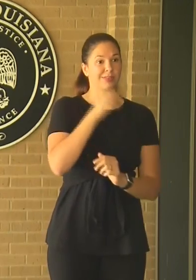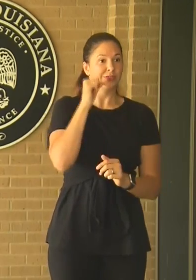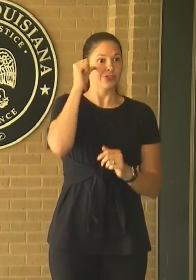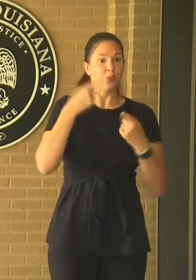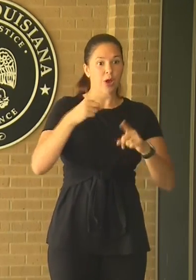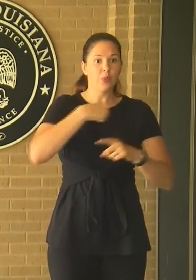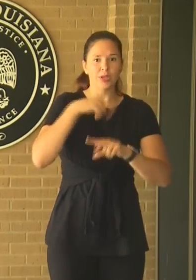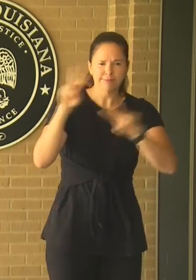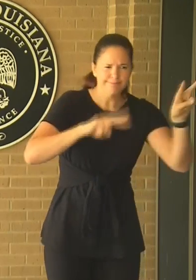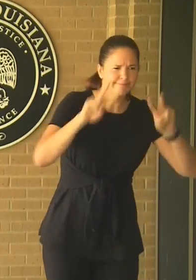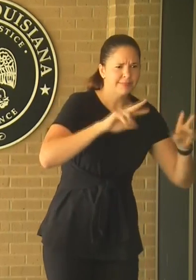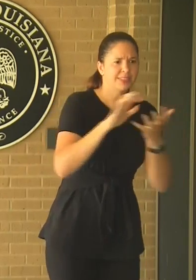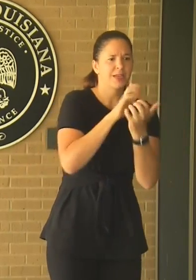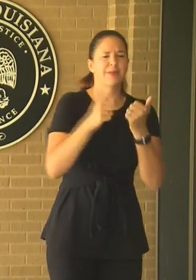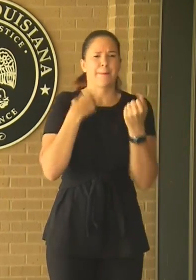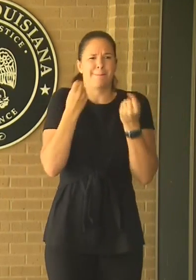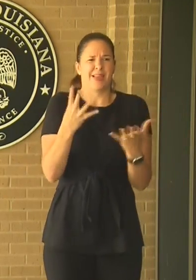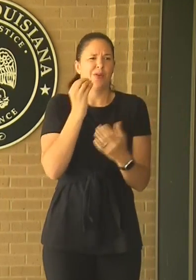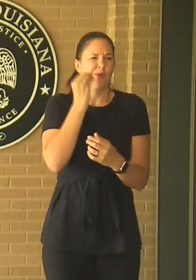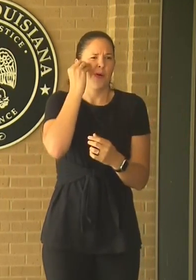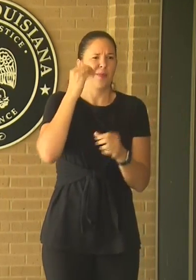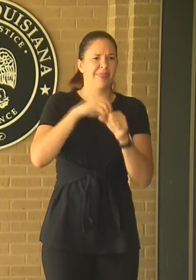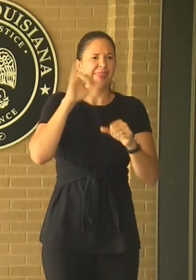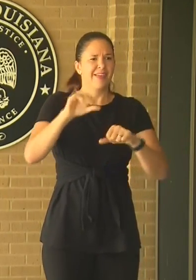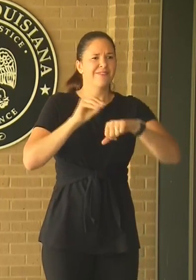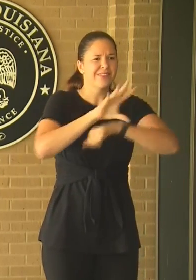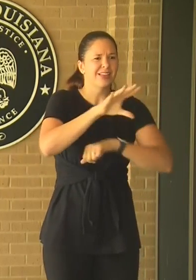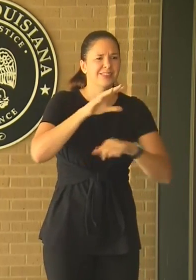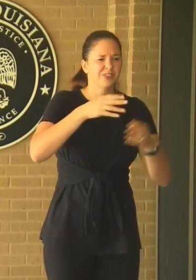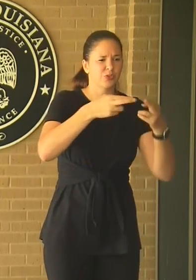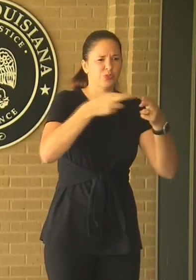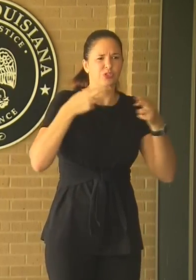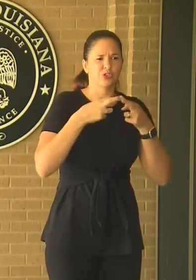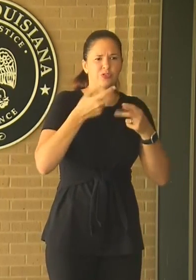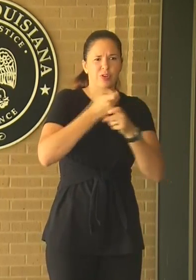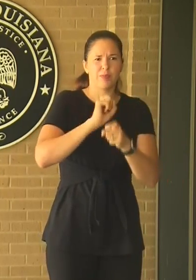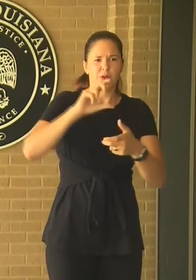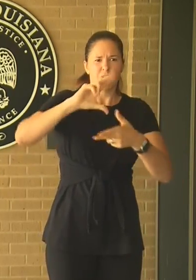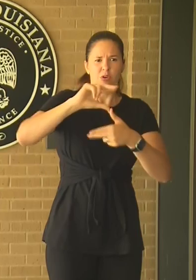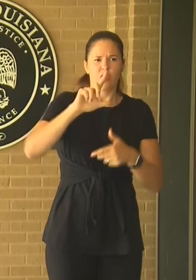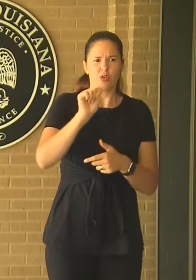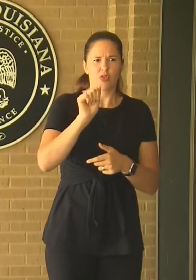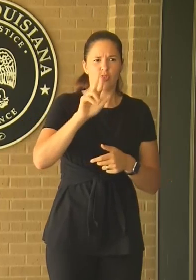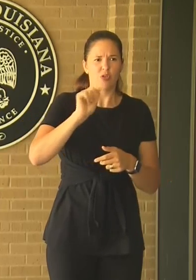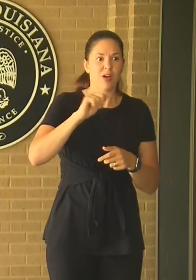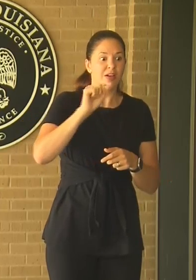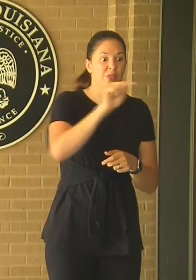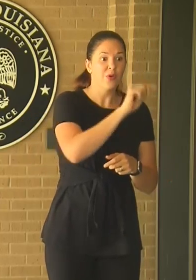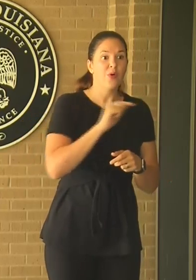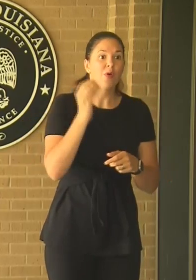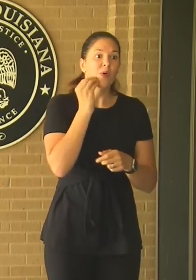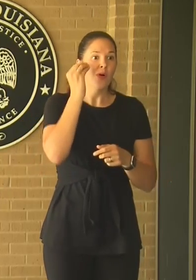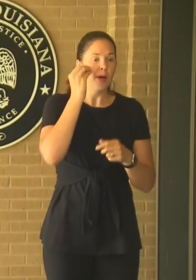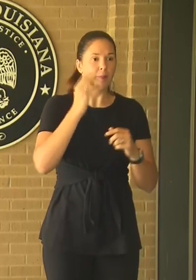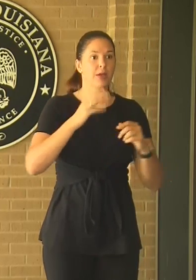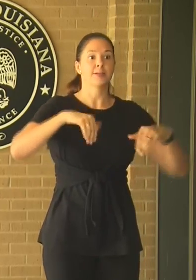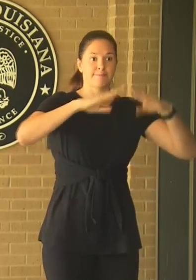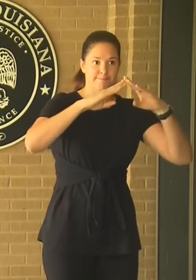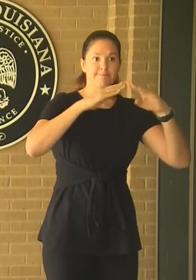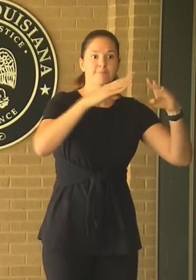the damage was that there were many homes in the affected region from Hurricane Laura that had put blue roofs